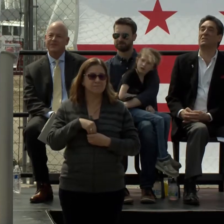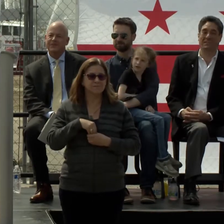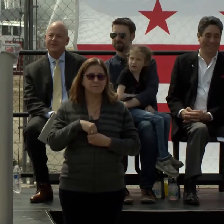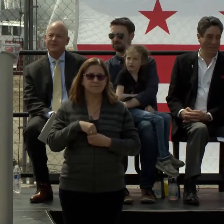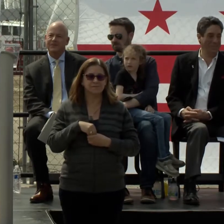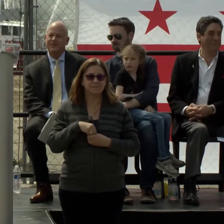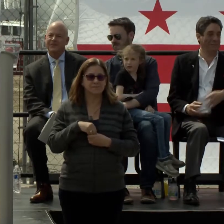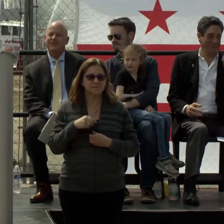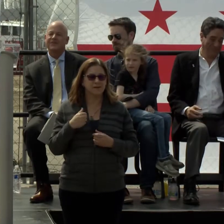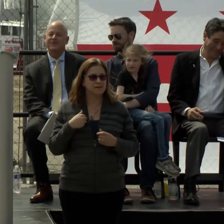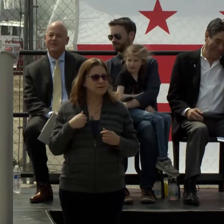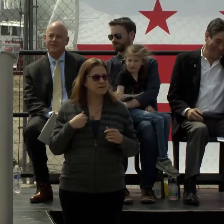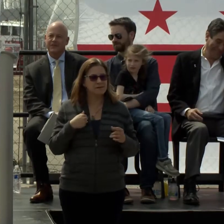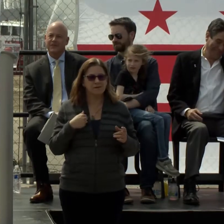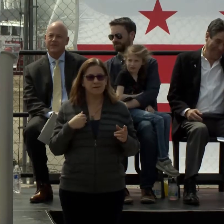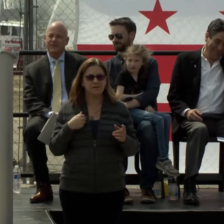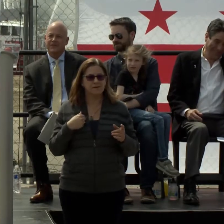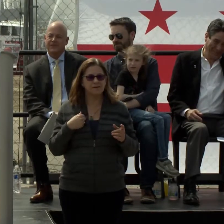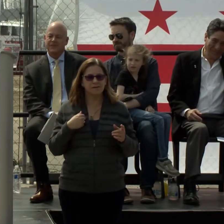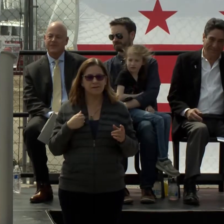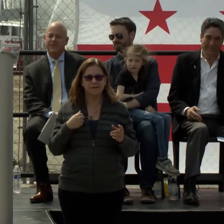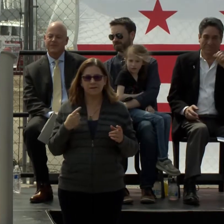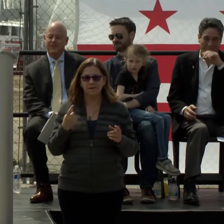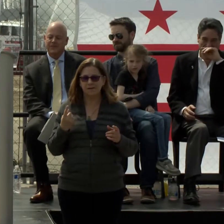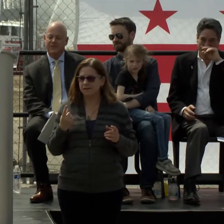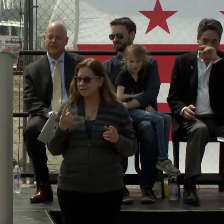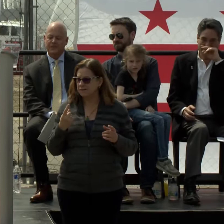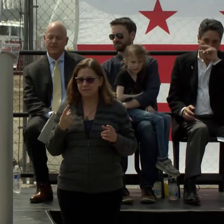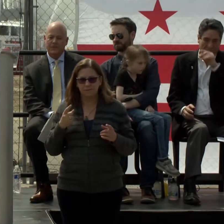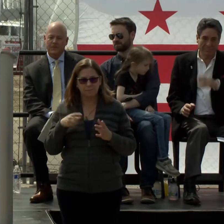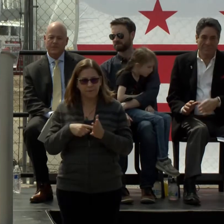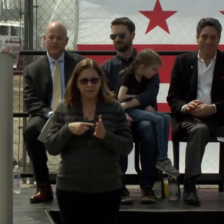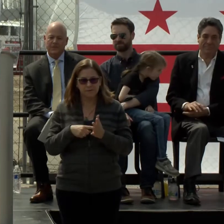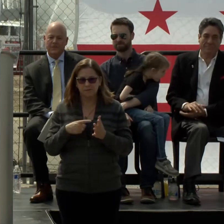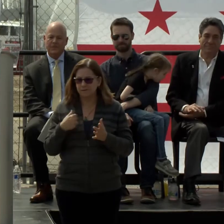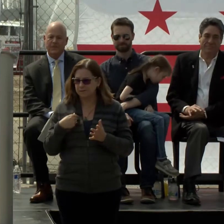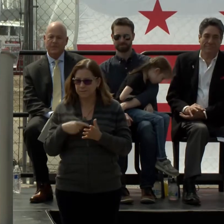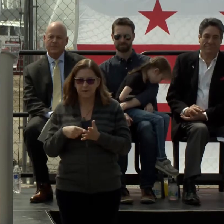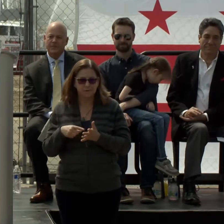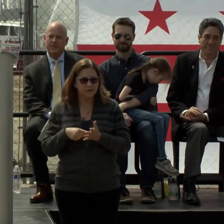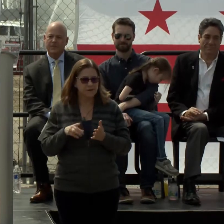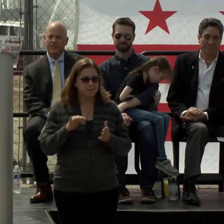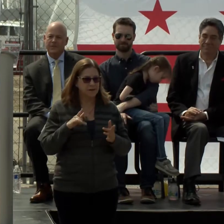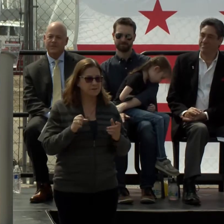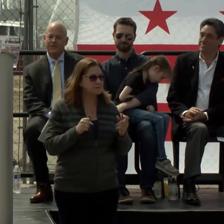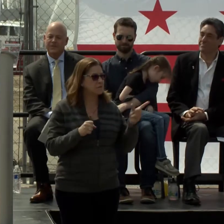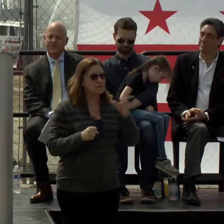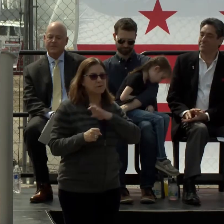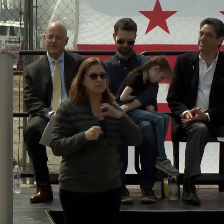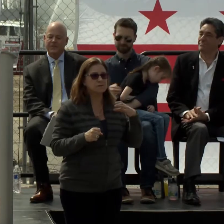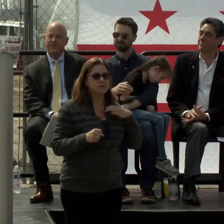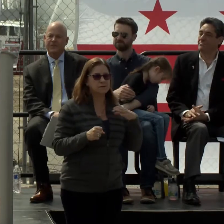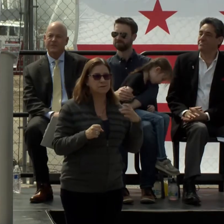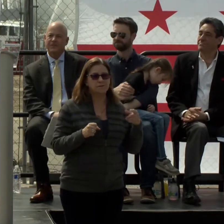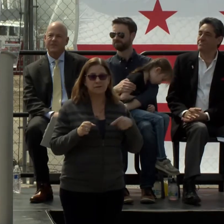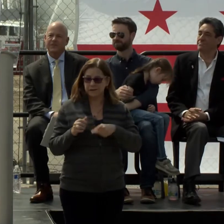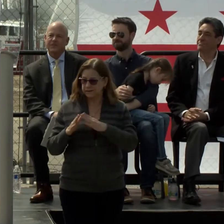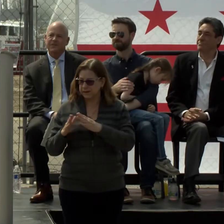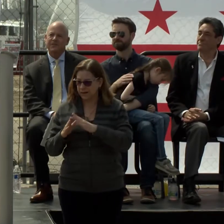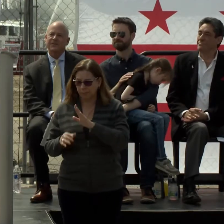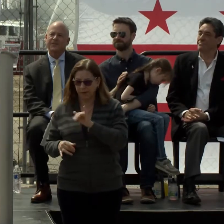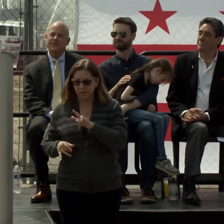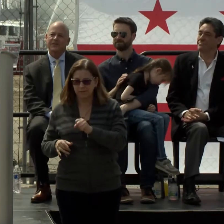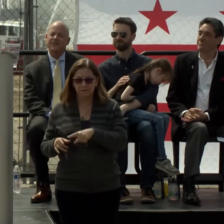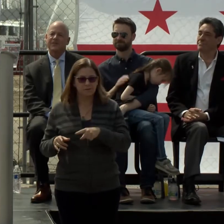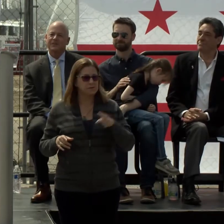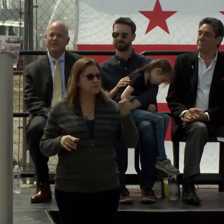bill, but two bills through the Congress of the United States, would you believe this? One